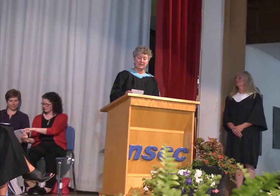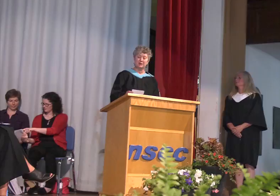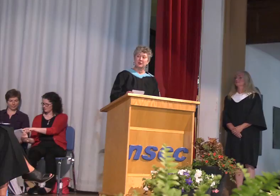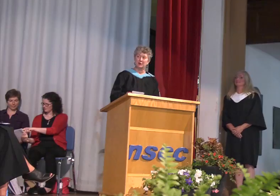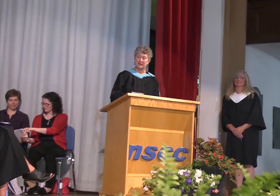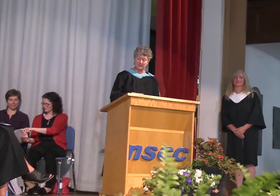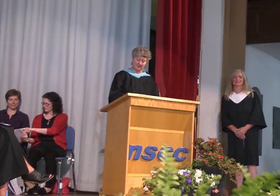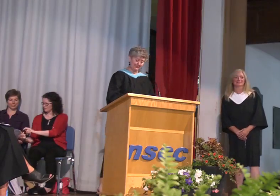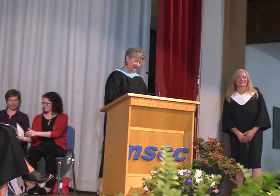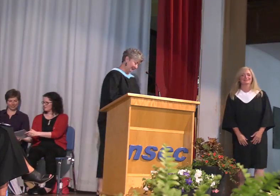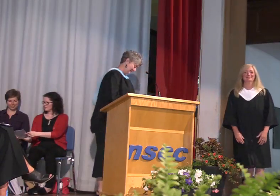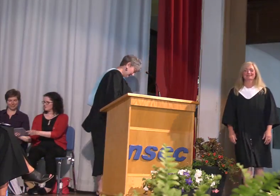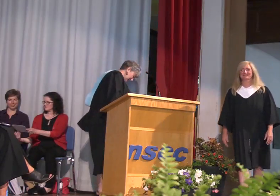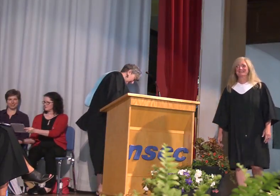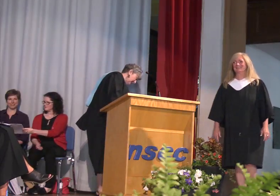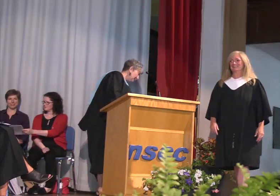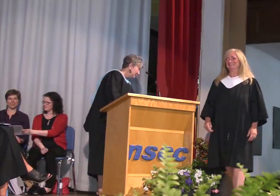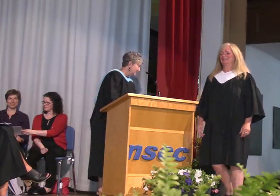Sherry Curry.